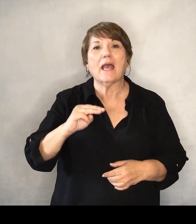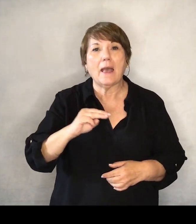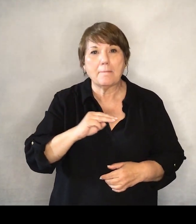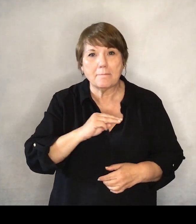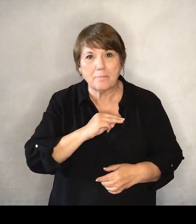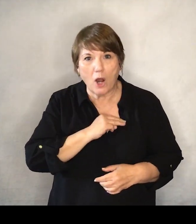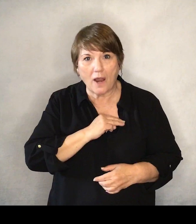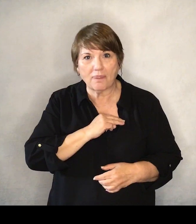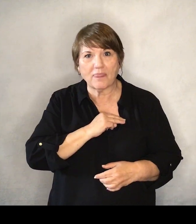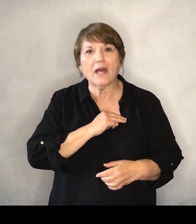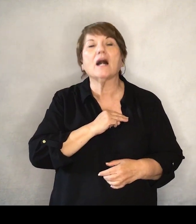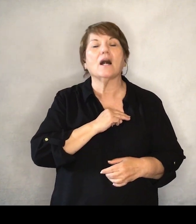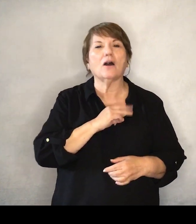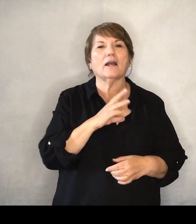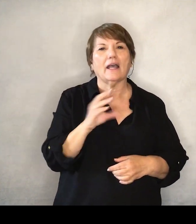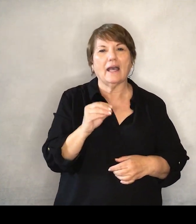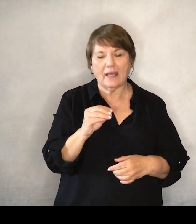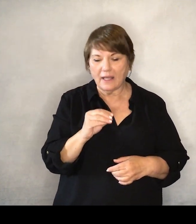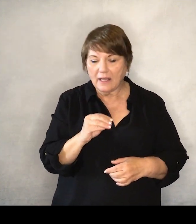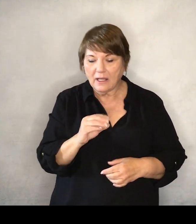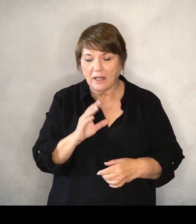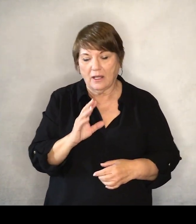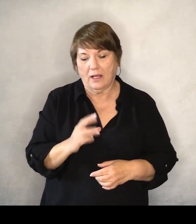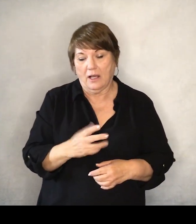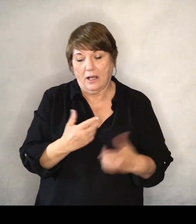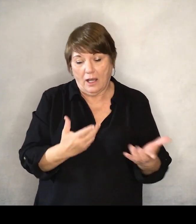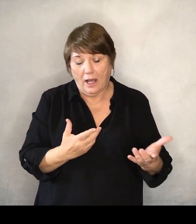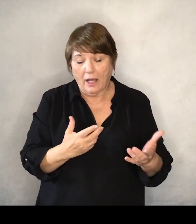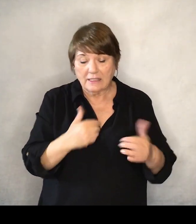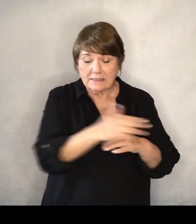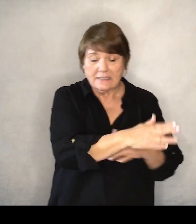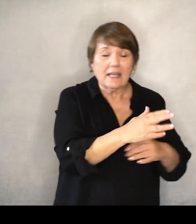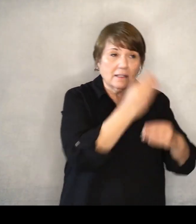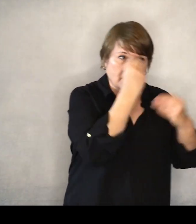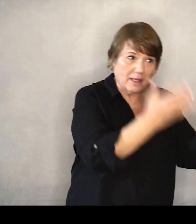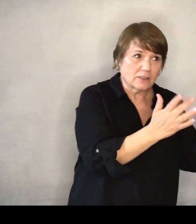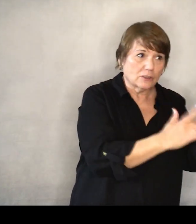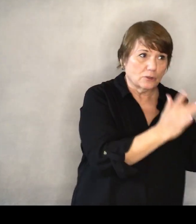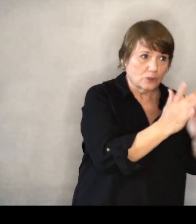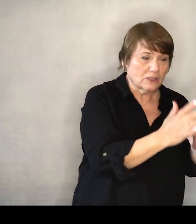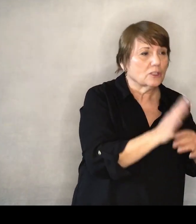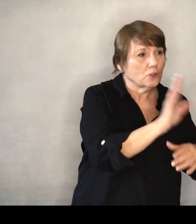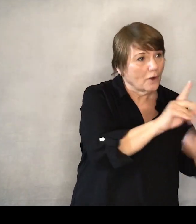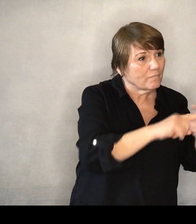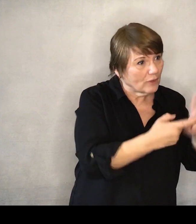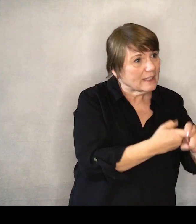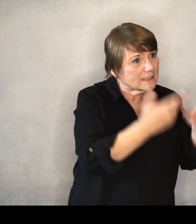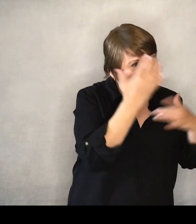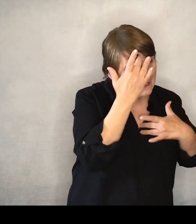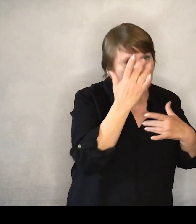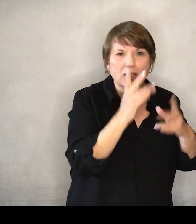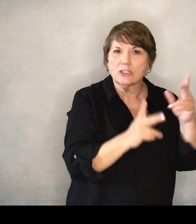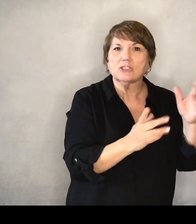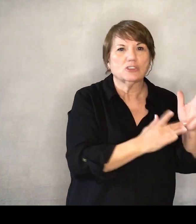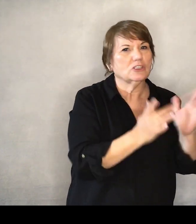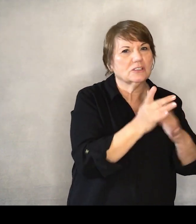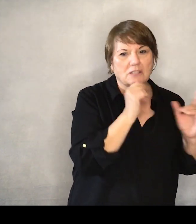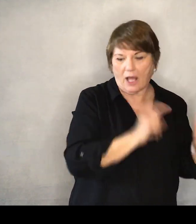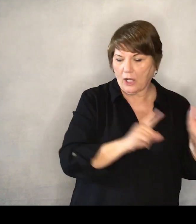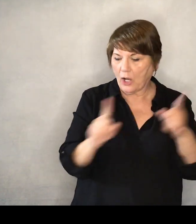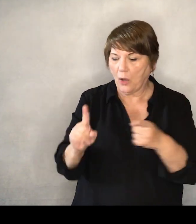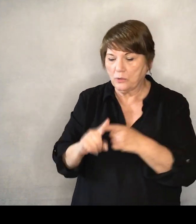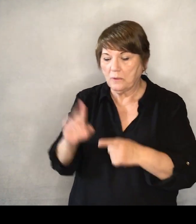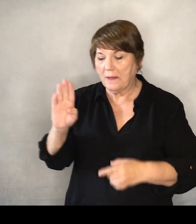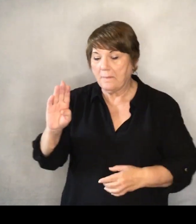I'm going to be annoying today, was very sick, Jesus didn't hurry to go to Bethany where